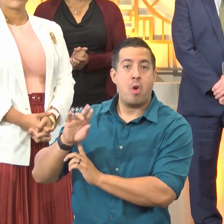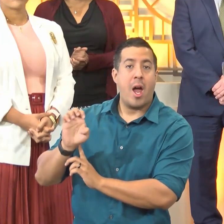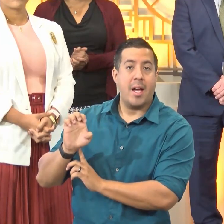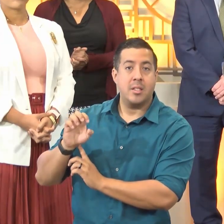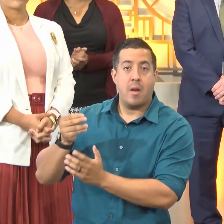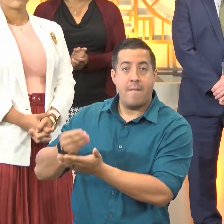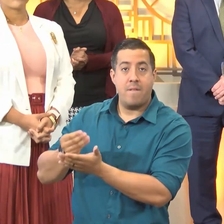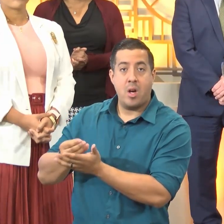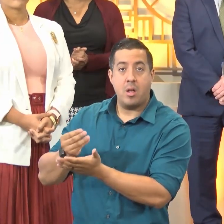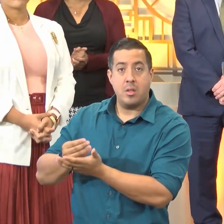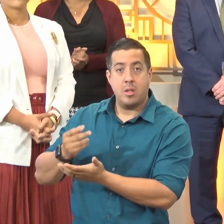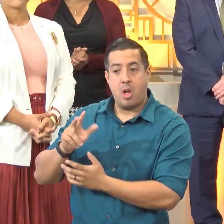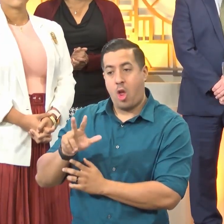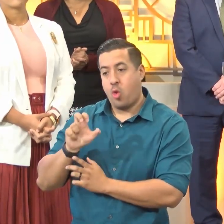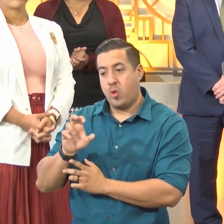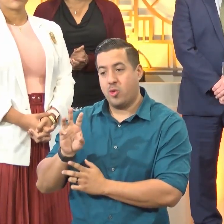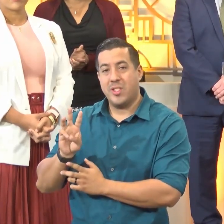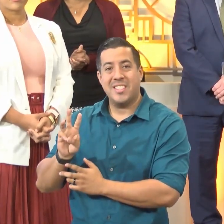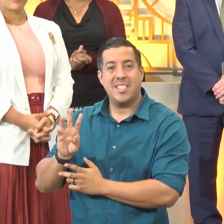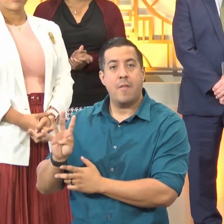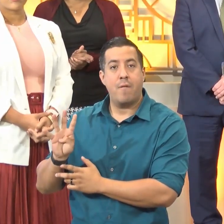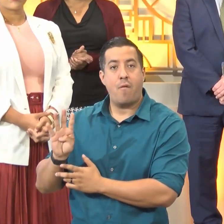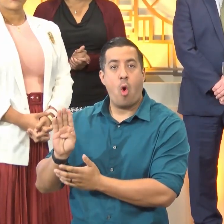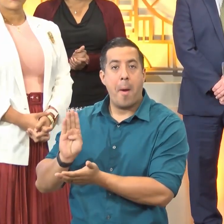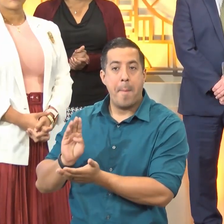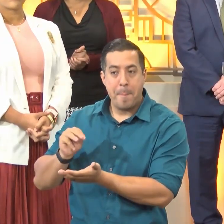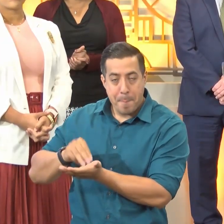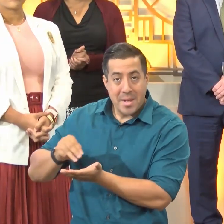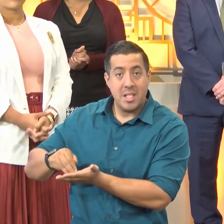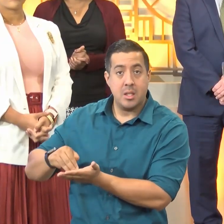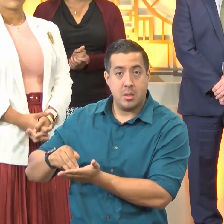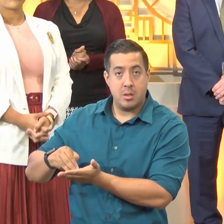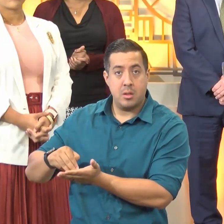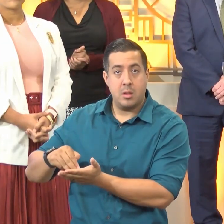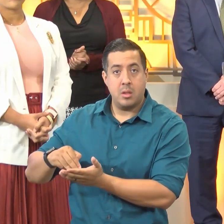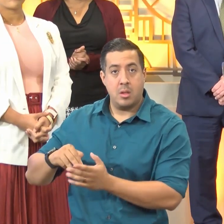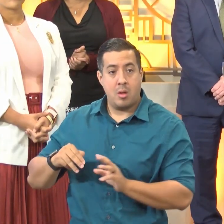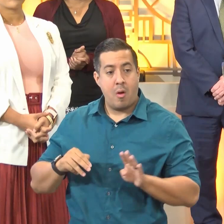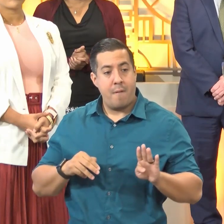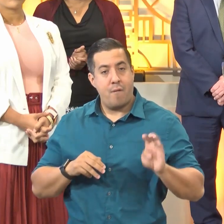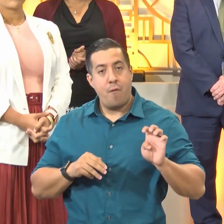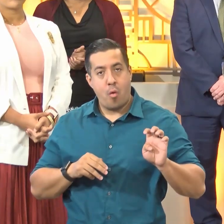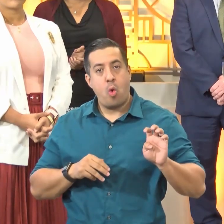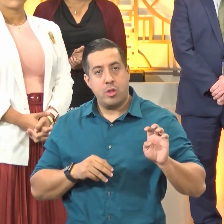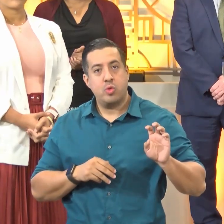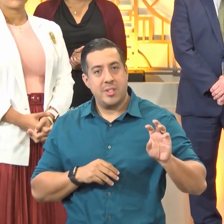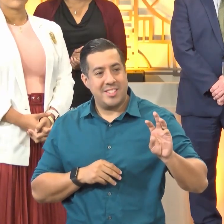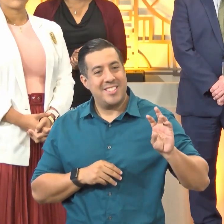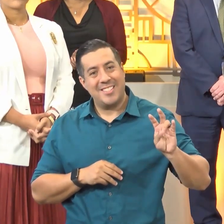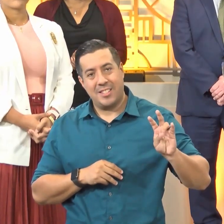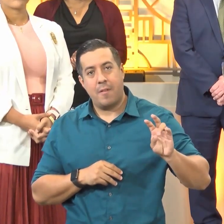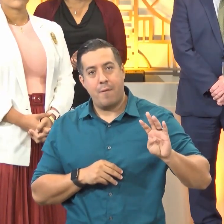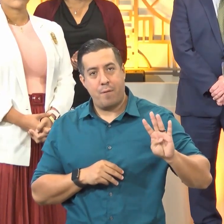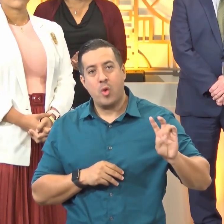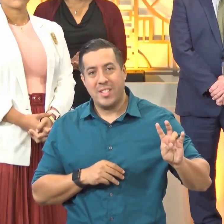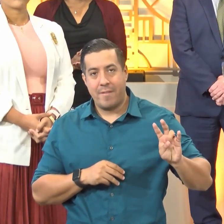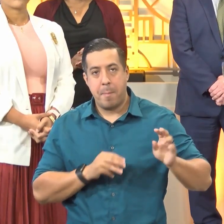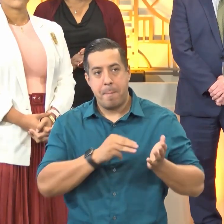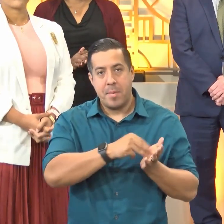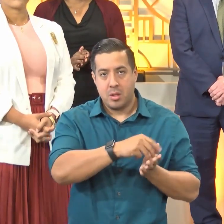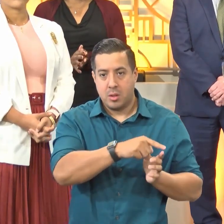accounts for 364 million of that 487 million dollar